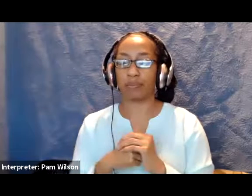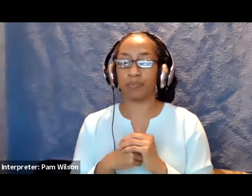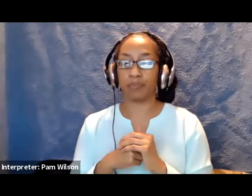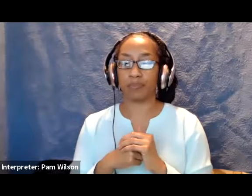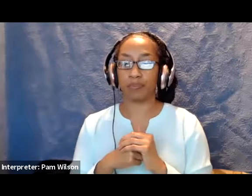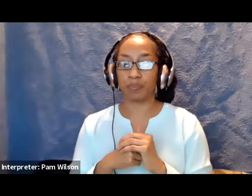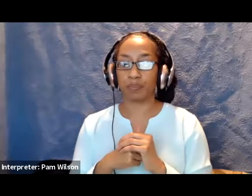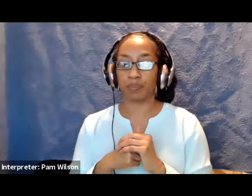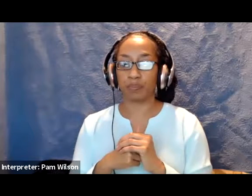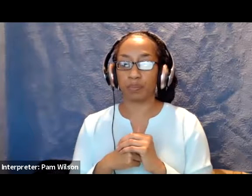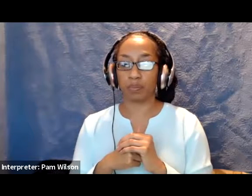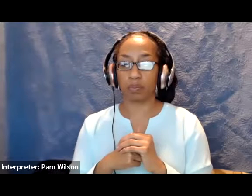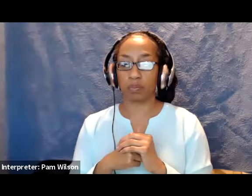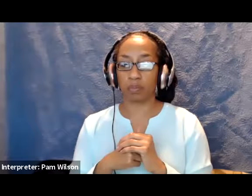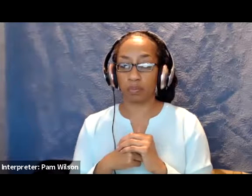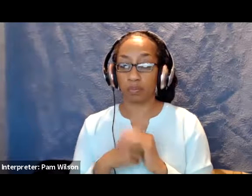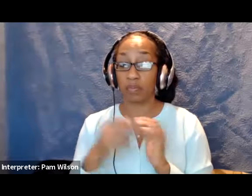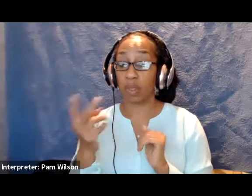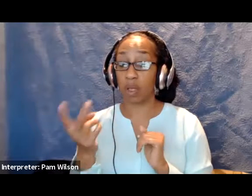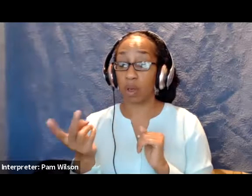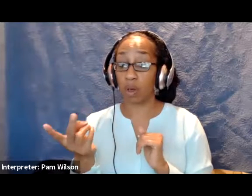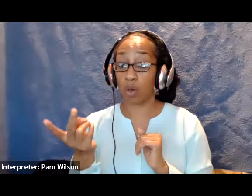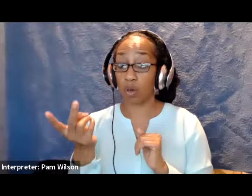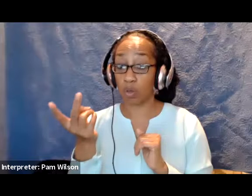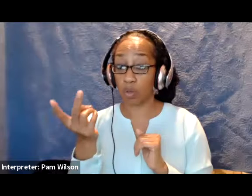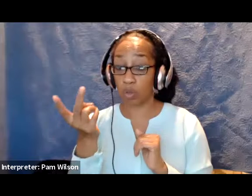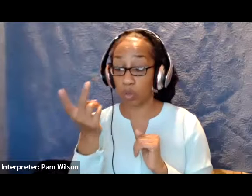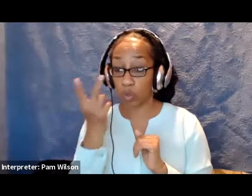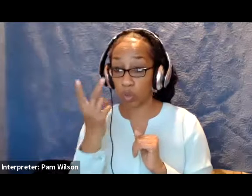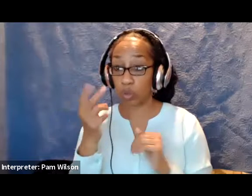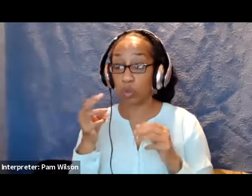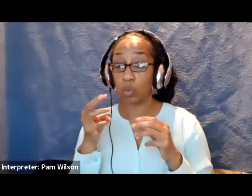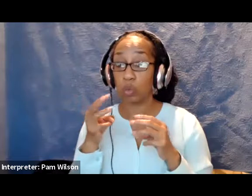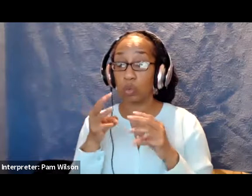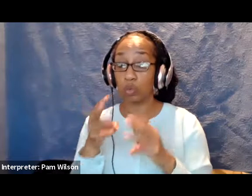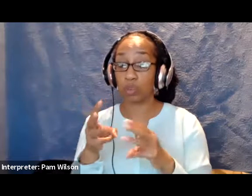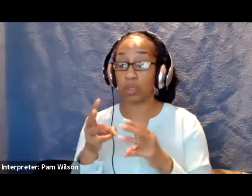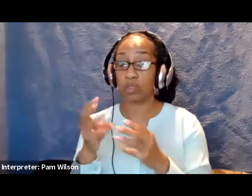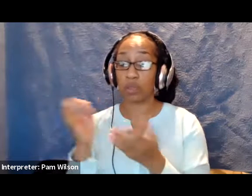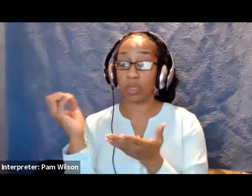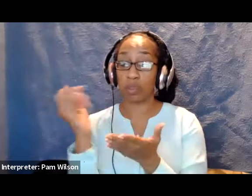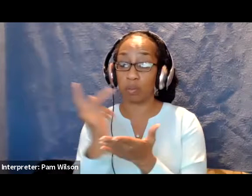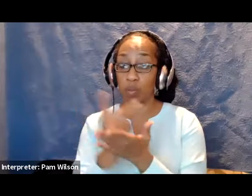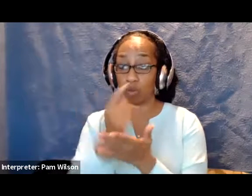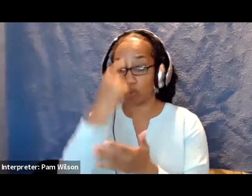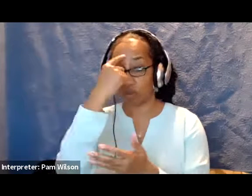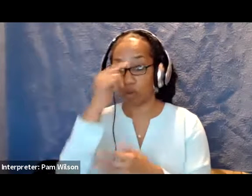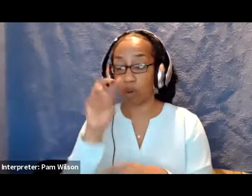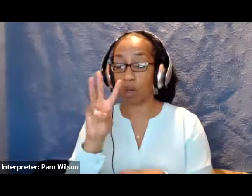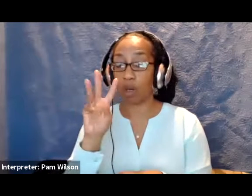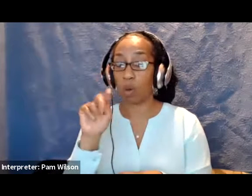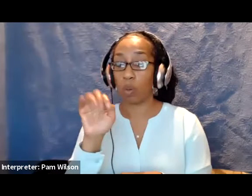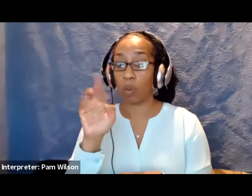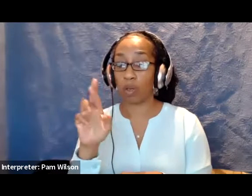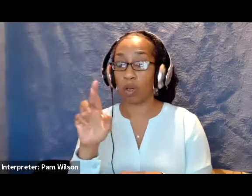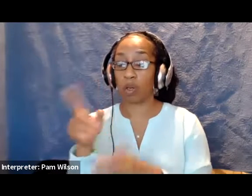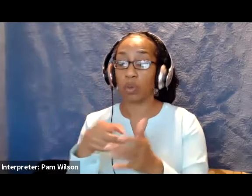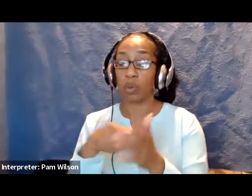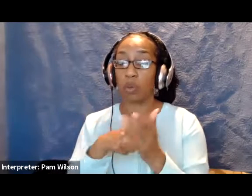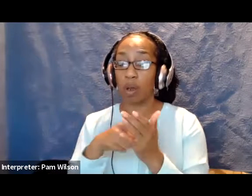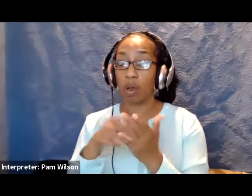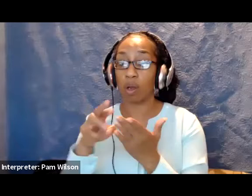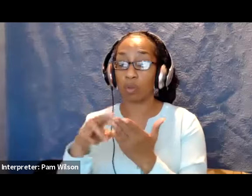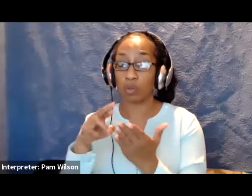Okay, again, there are two methods of approval for webinars that require registration. They can be